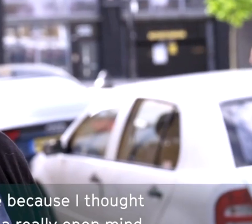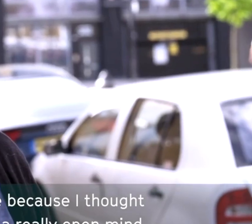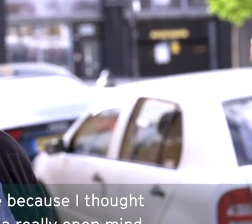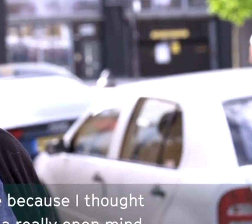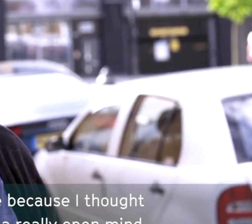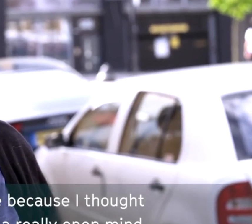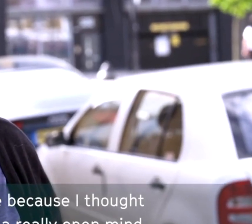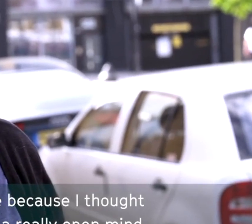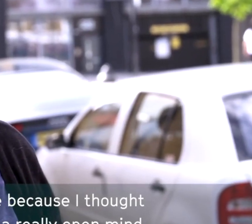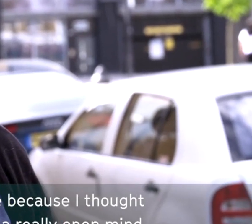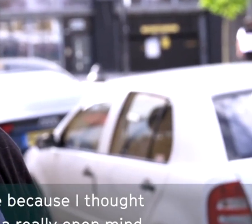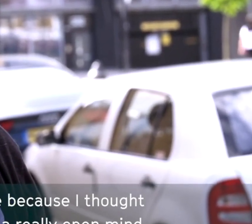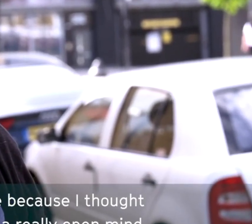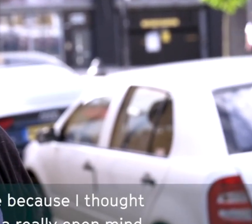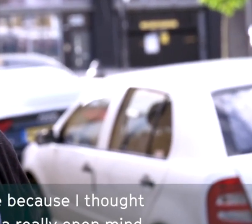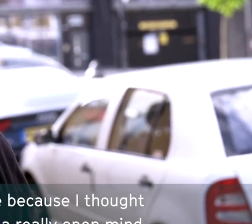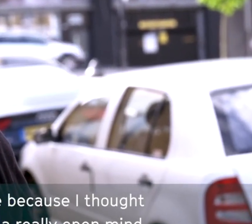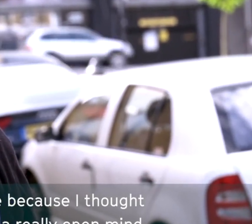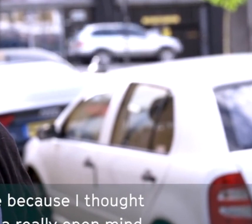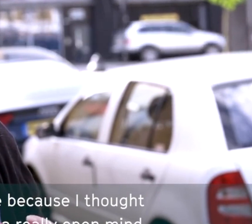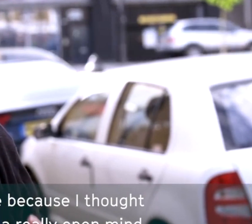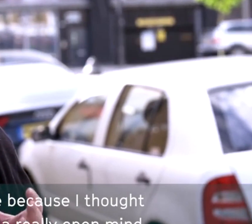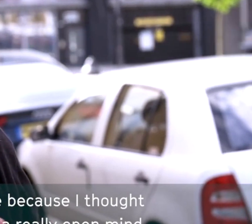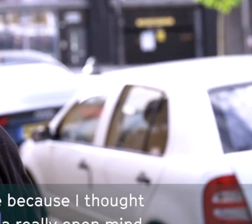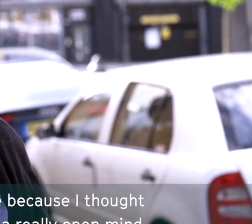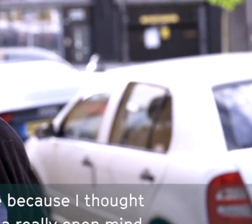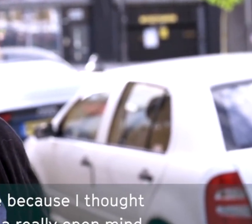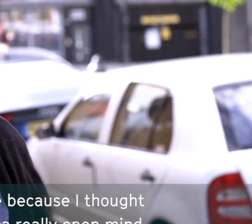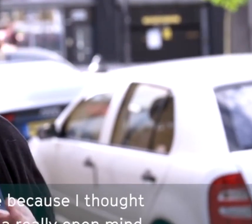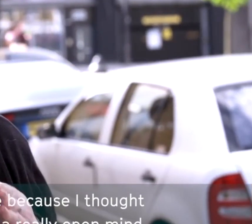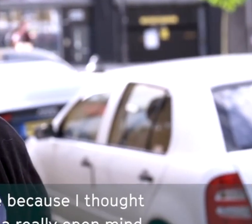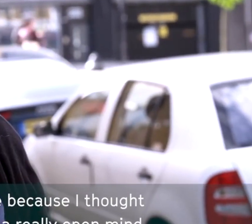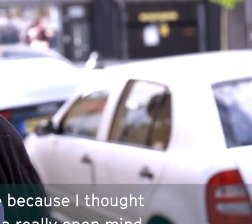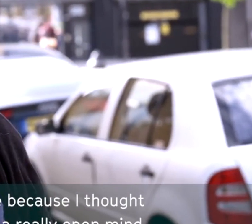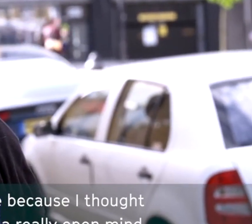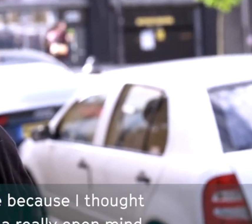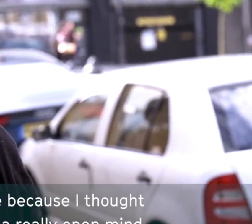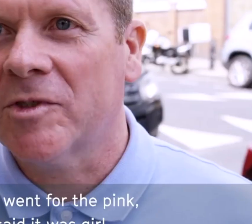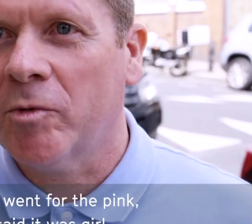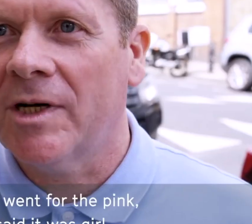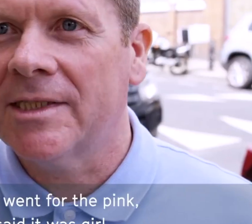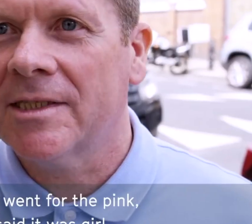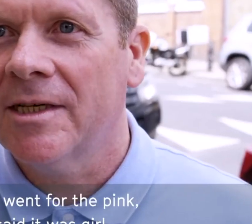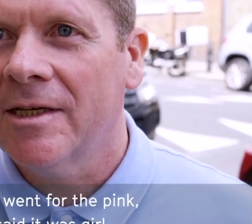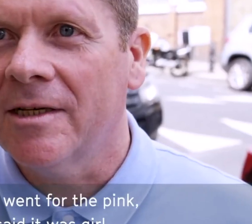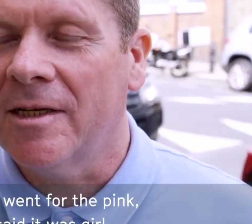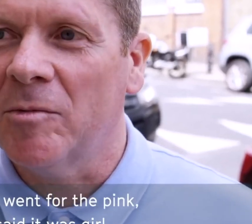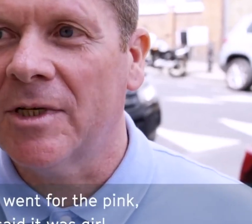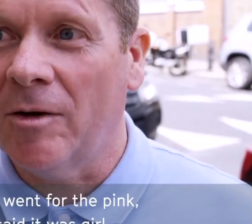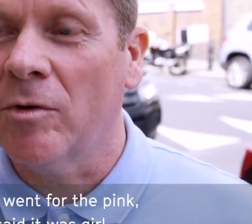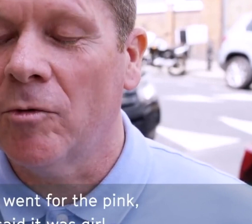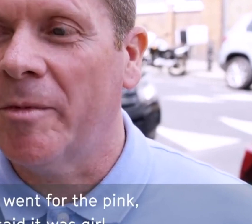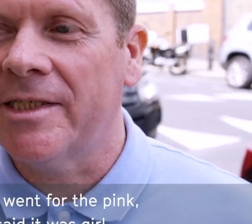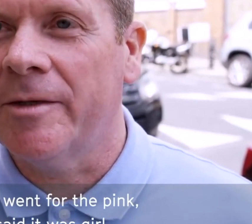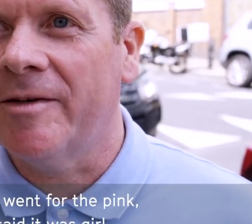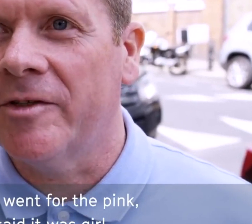That really astounded me because I thought that I was somebody that had a really open mind. Surprise. So